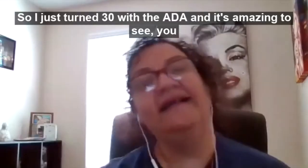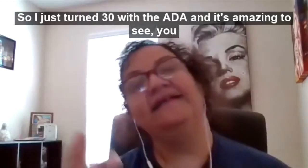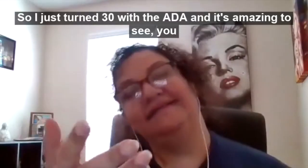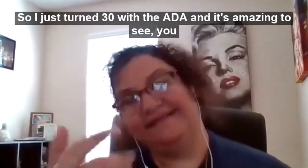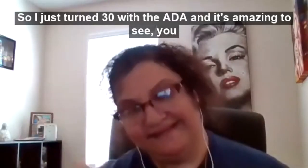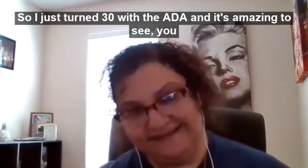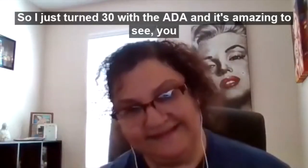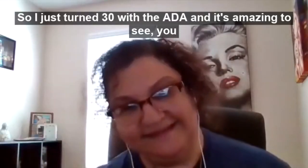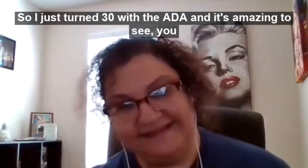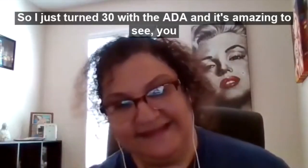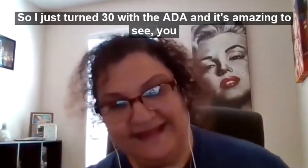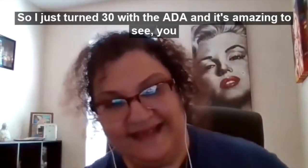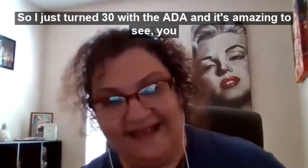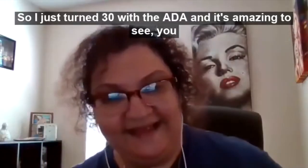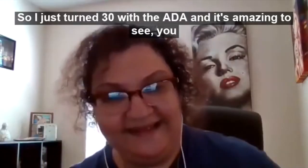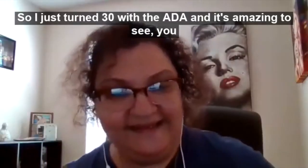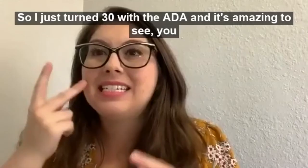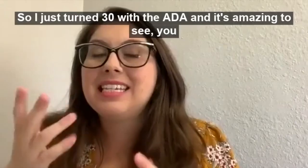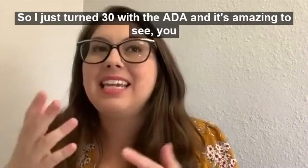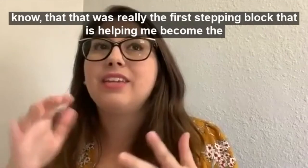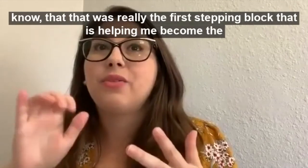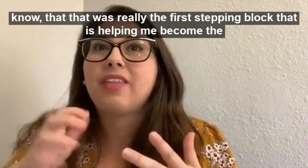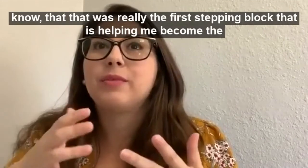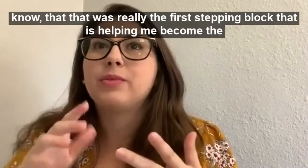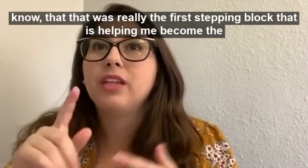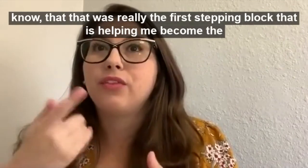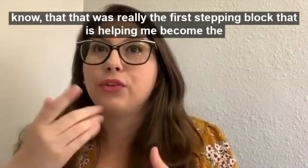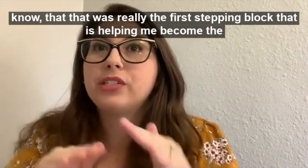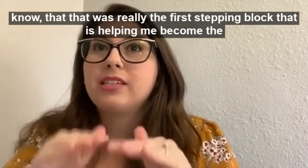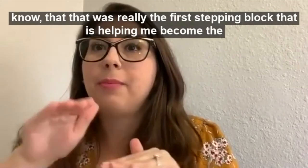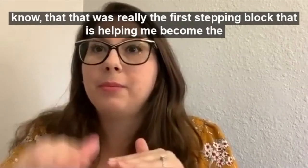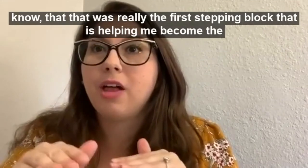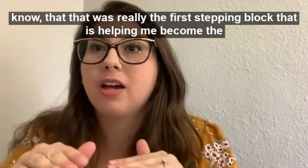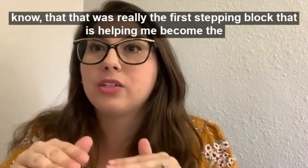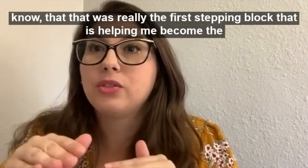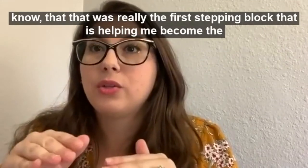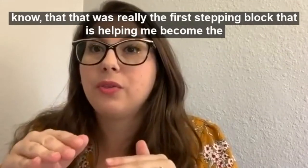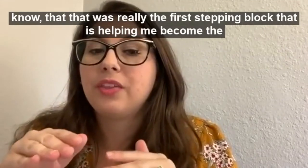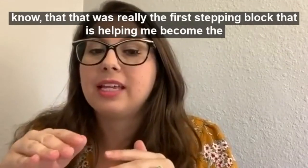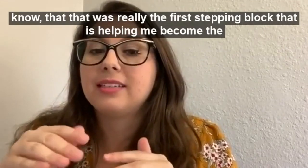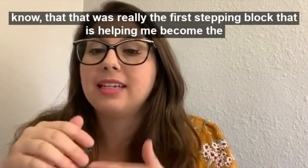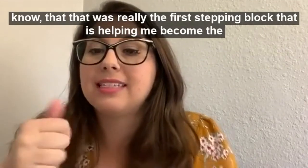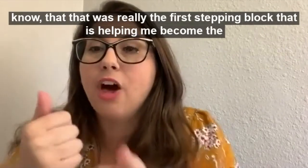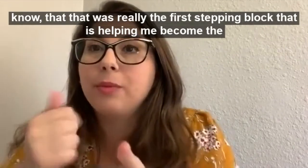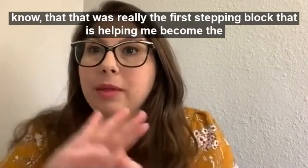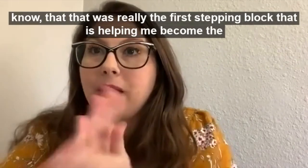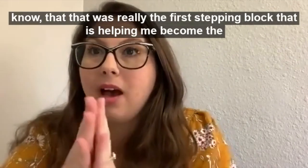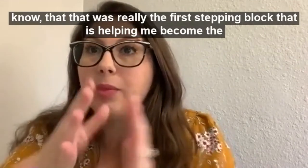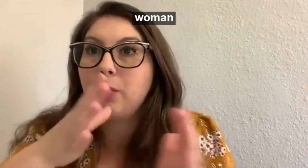ADA. And it's amazing to see, you know, that was really the first stepping block that is helping me become the woman